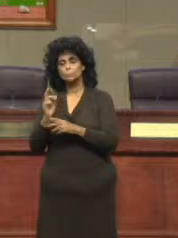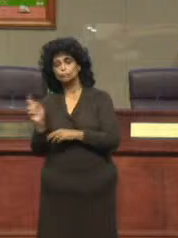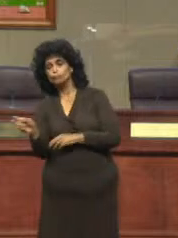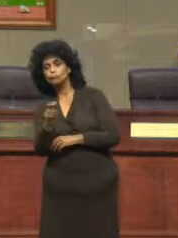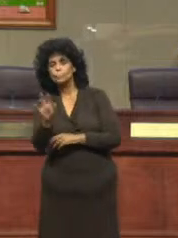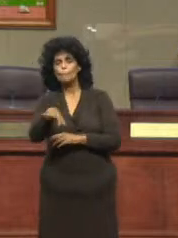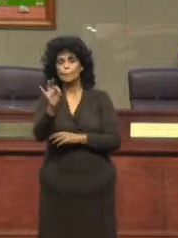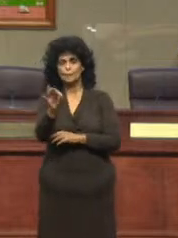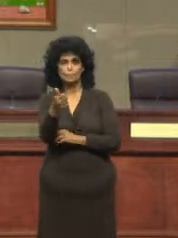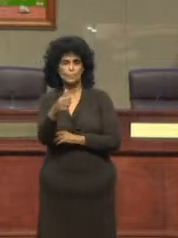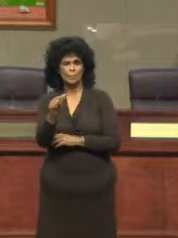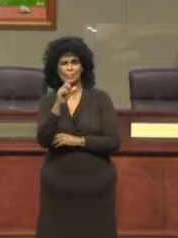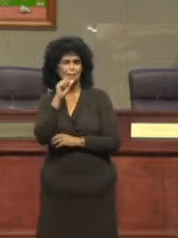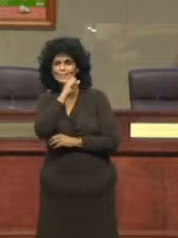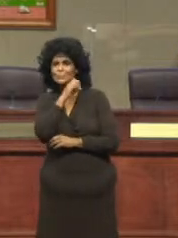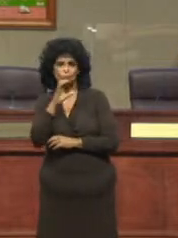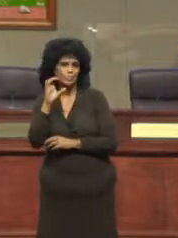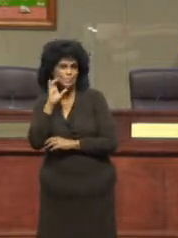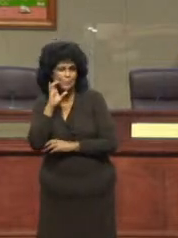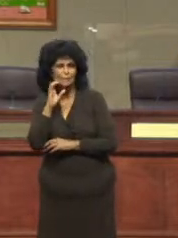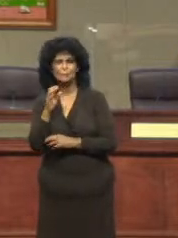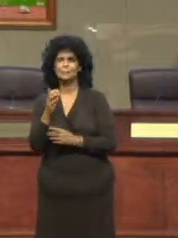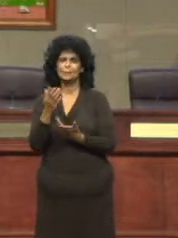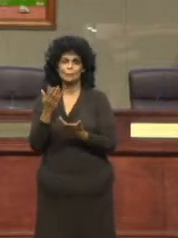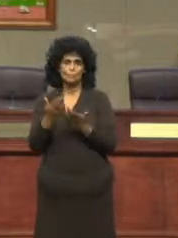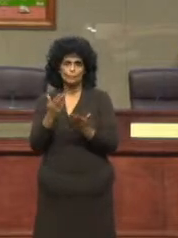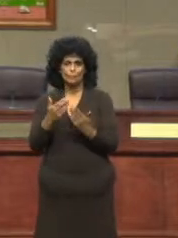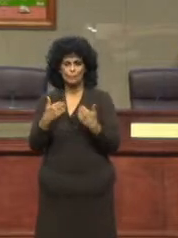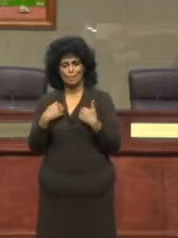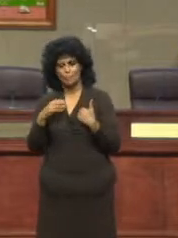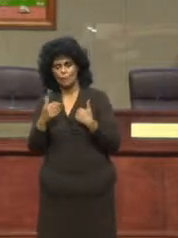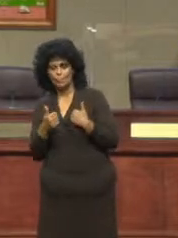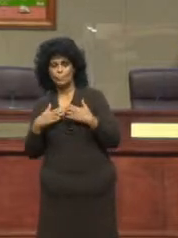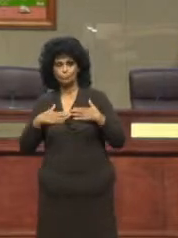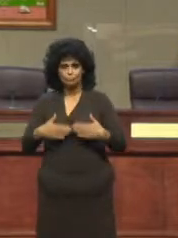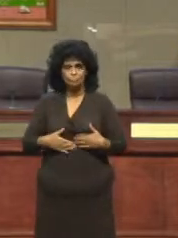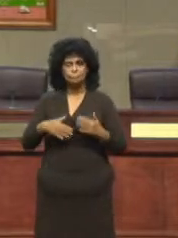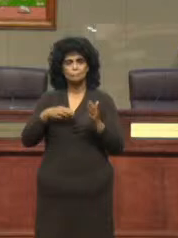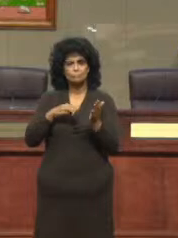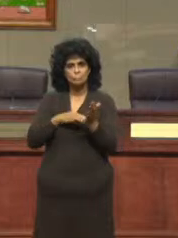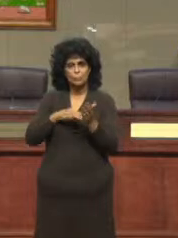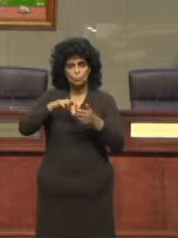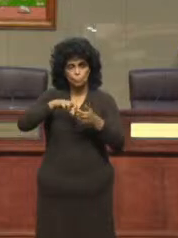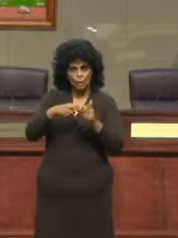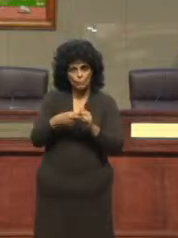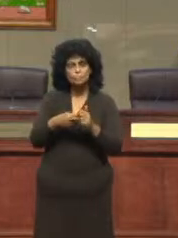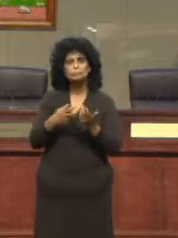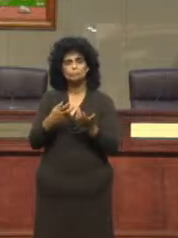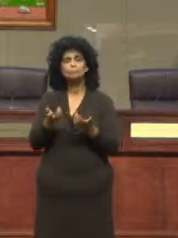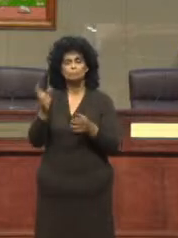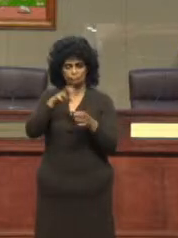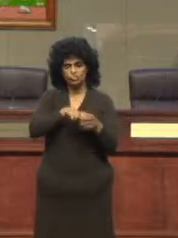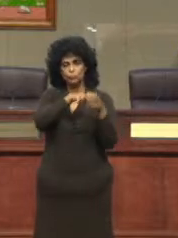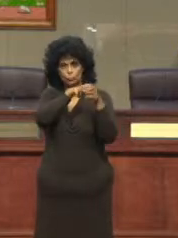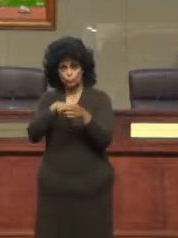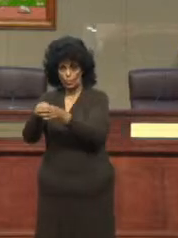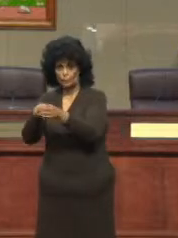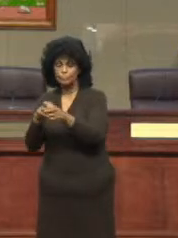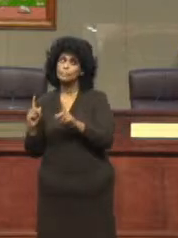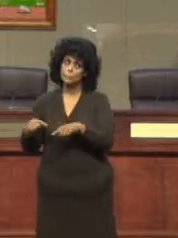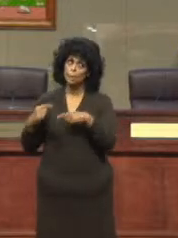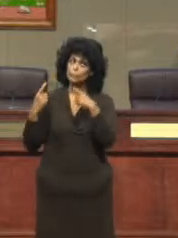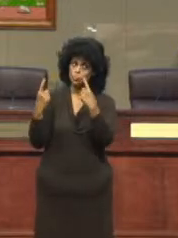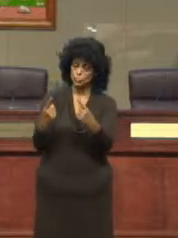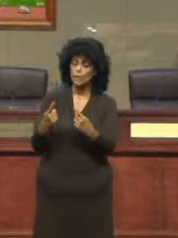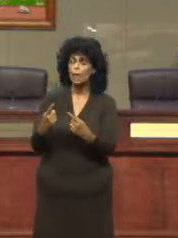the FEMA site at Valencia College's West Campus. So far, Access Links has made